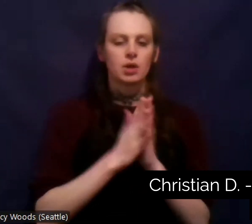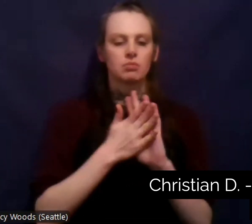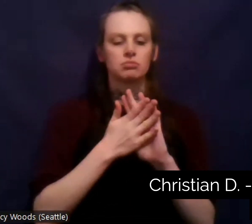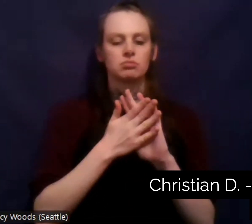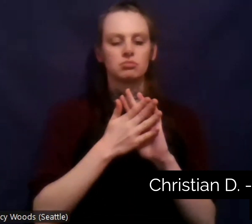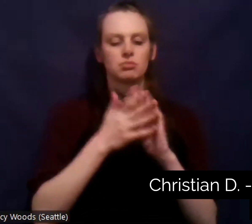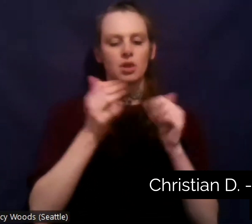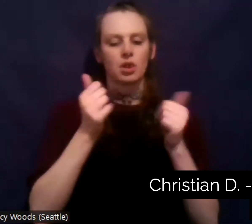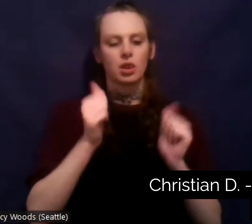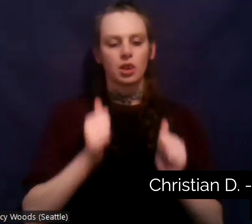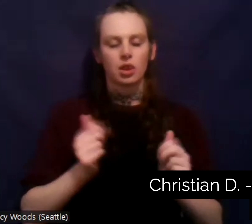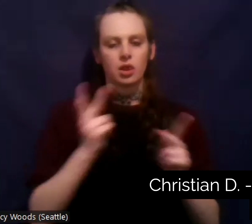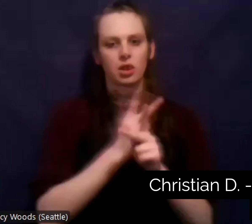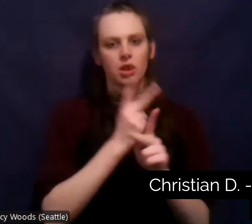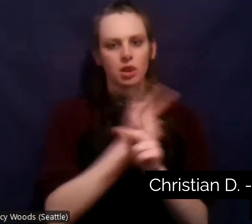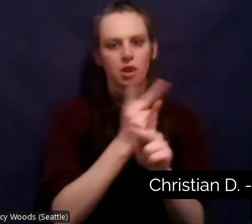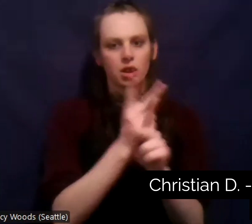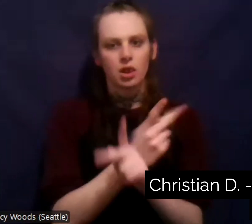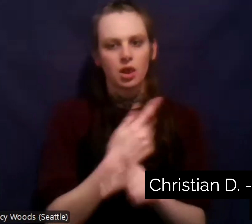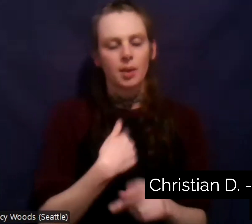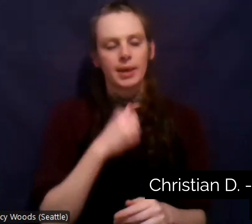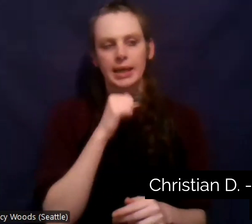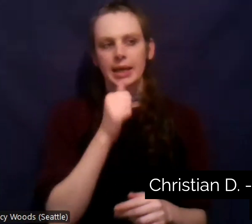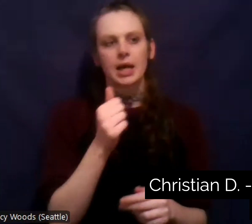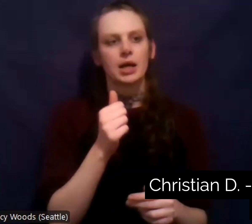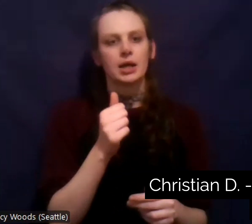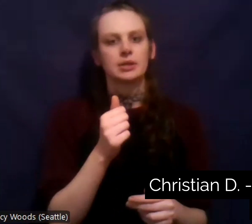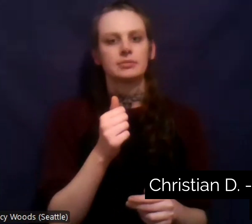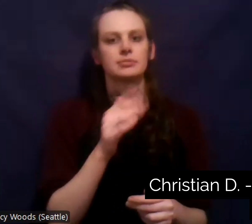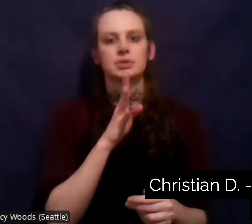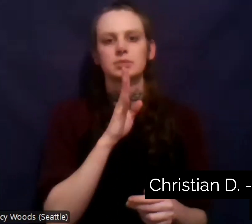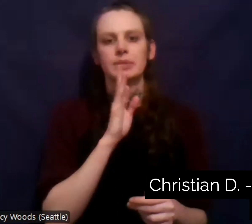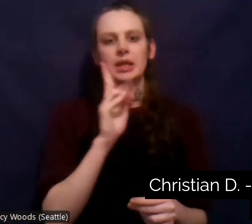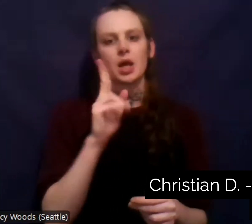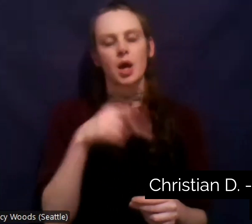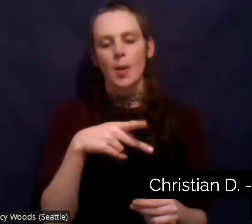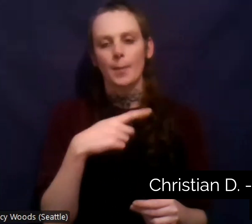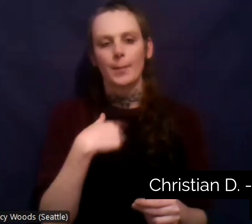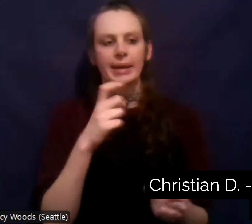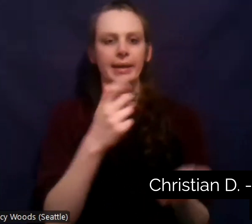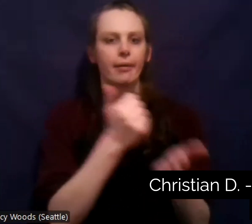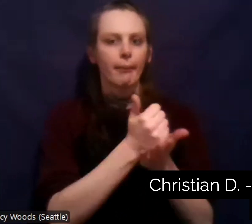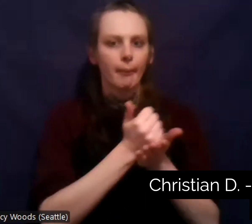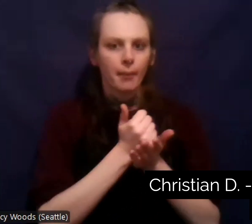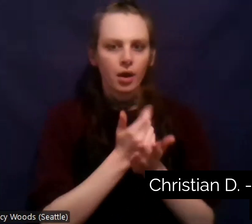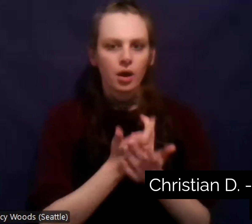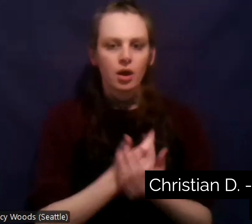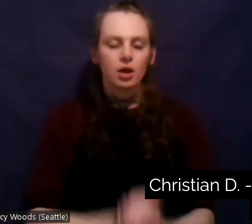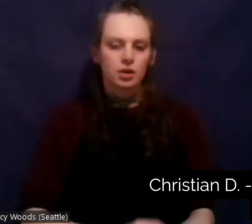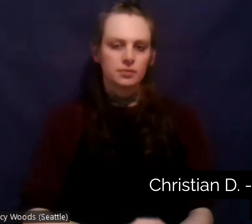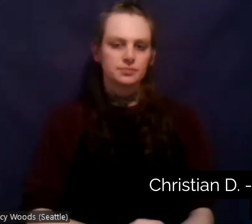I wasn't seeking outside help, um, and yeah, but I decided